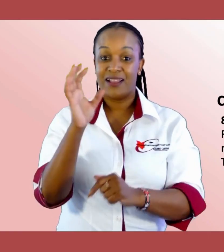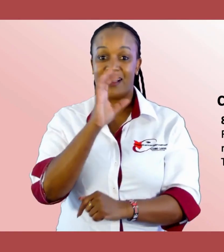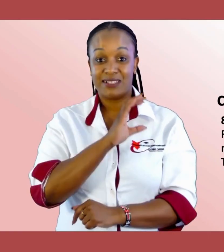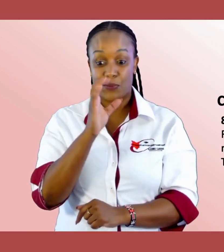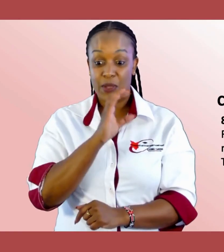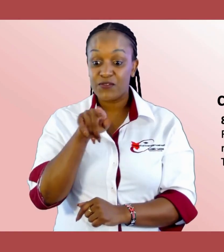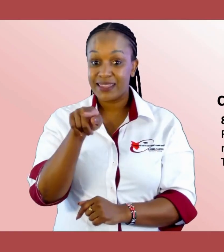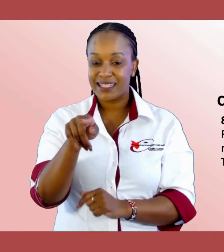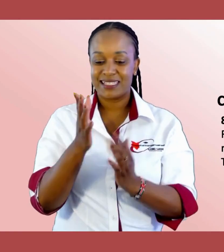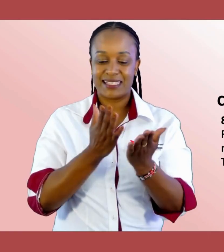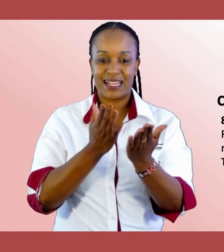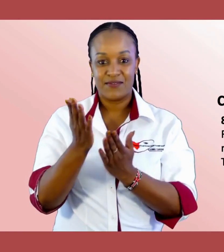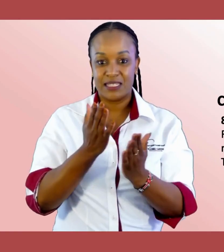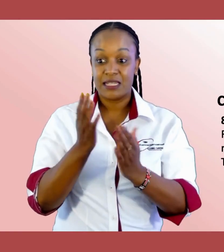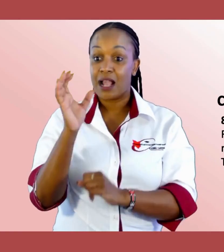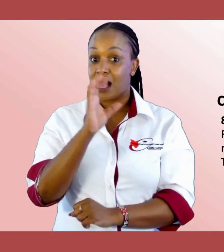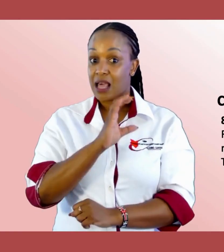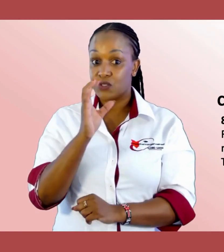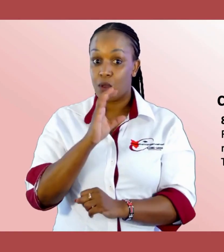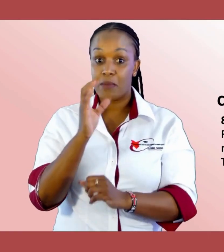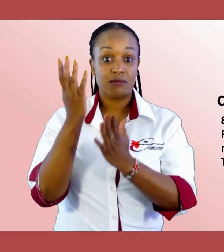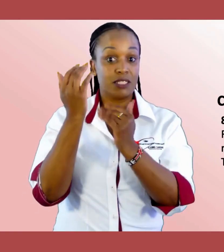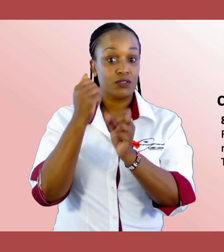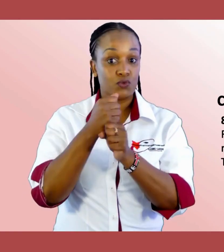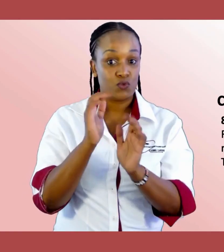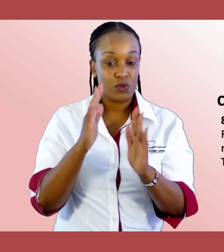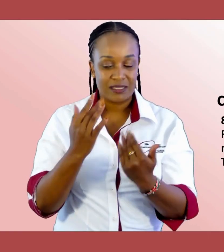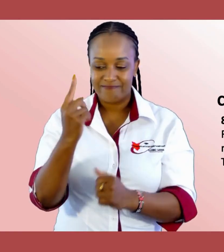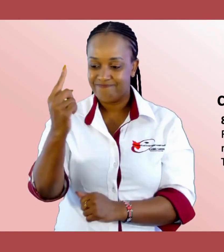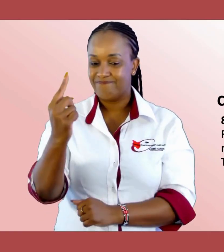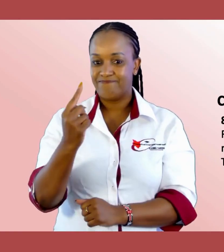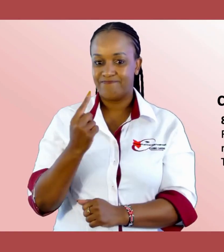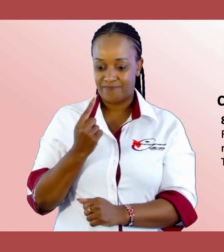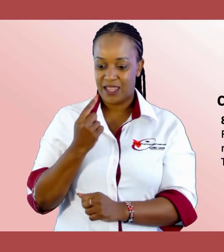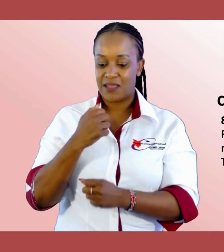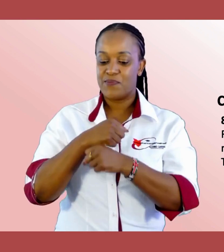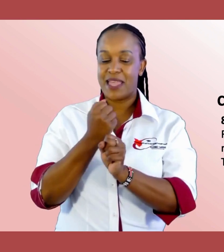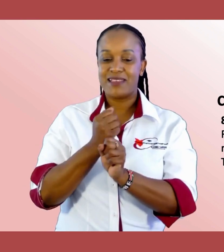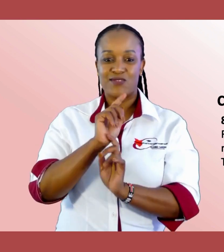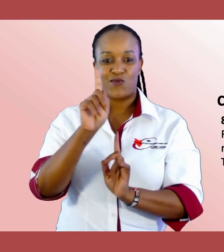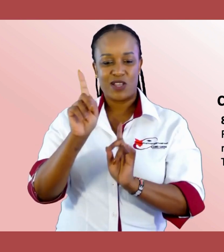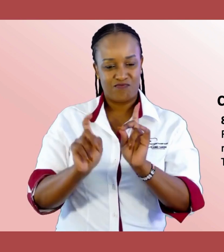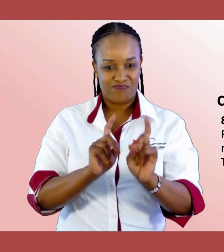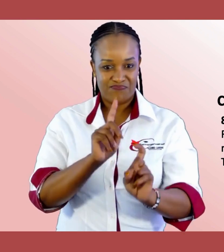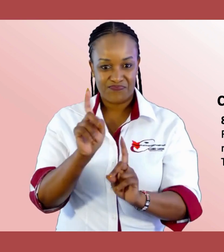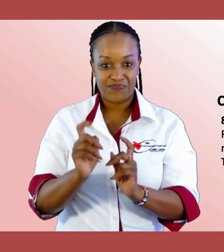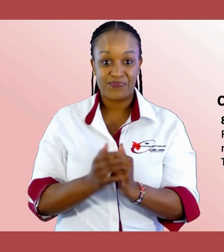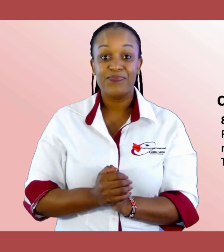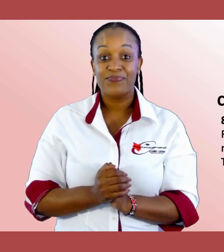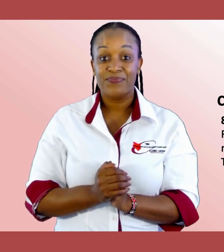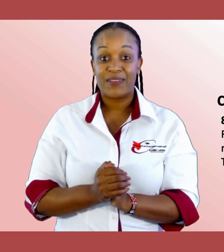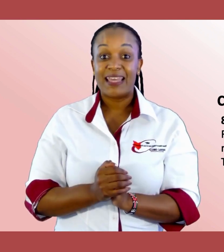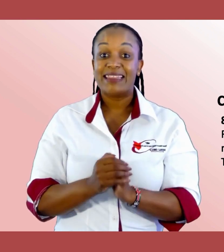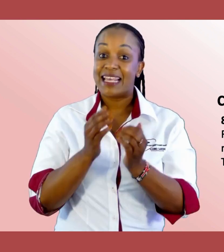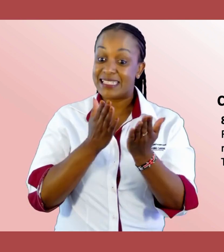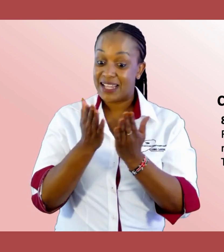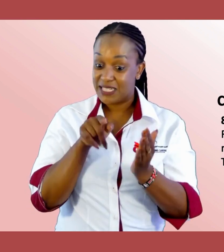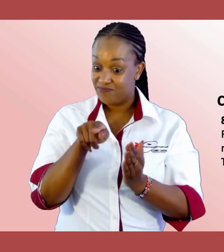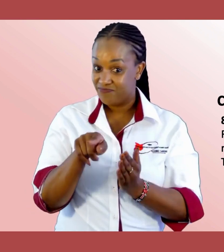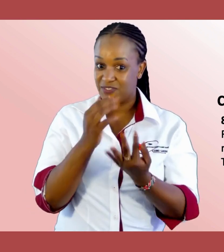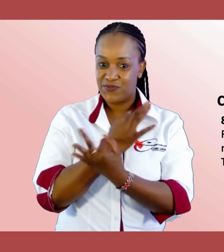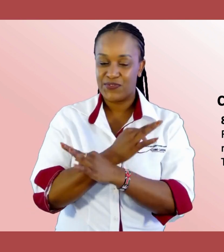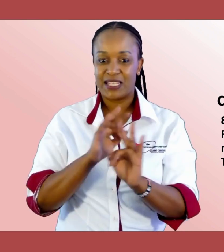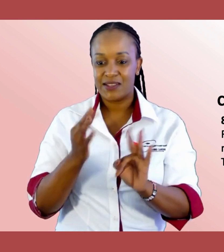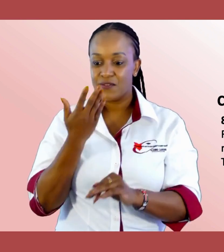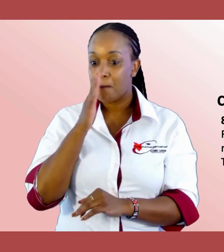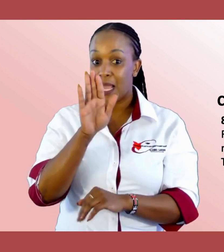clients. For this service, the customer is required to walk in and make the inquiry. The service is free and